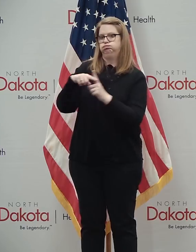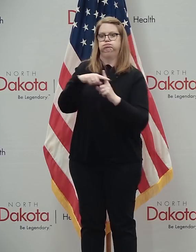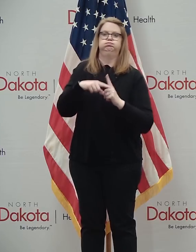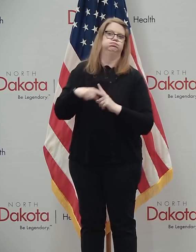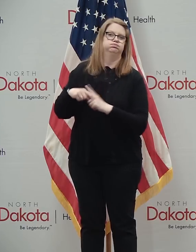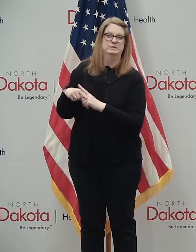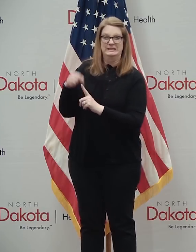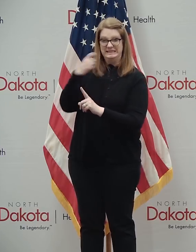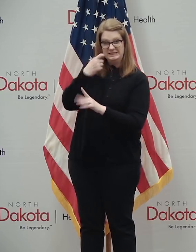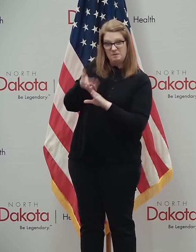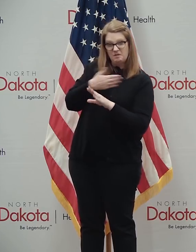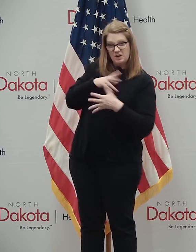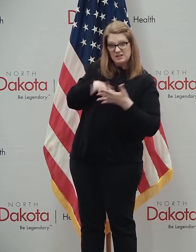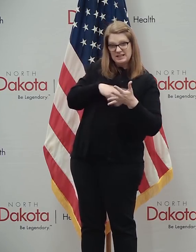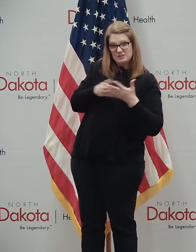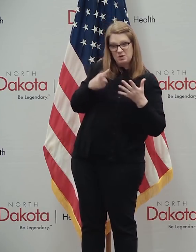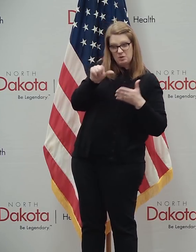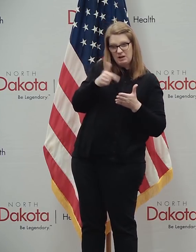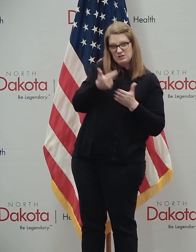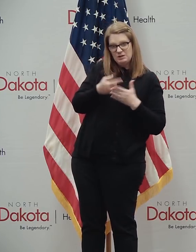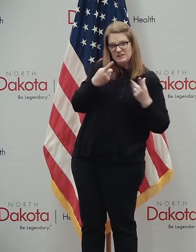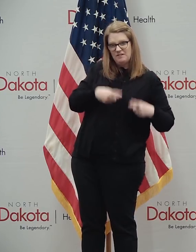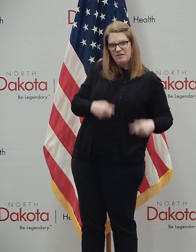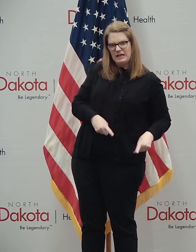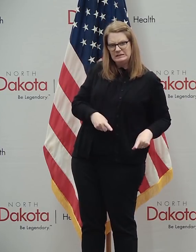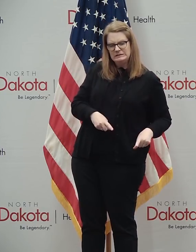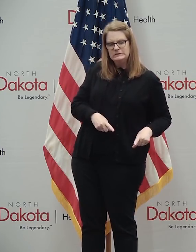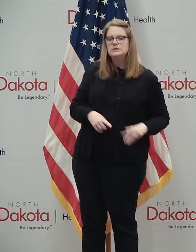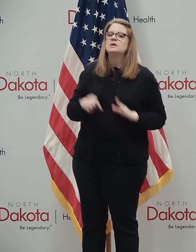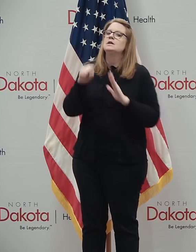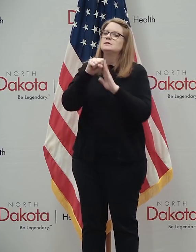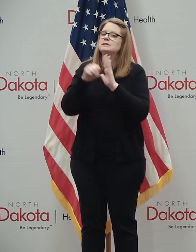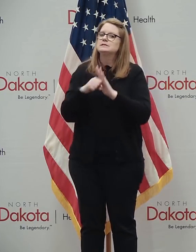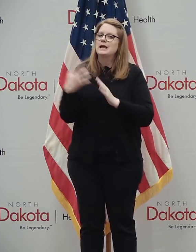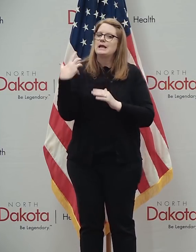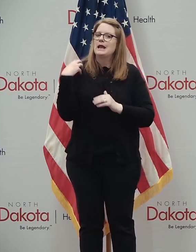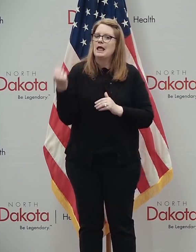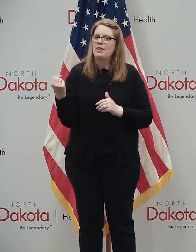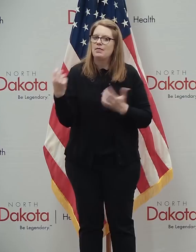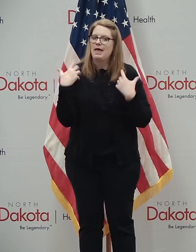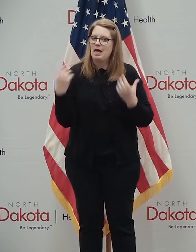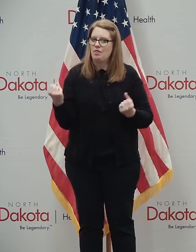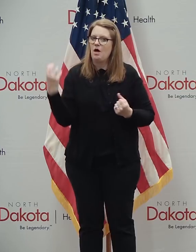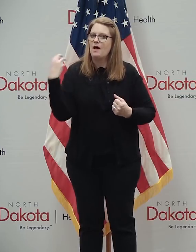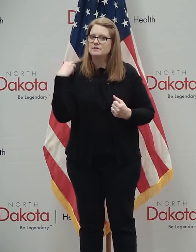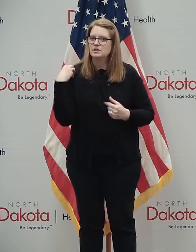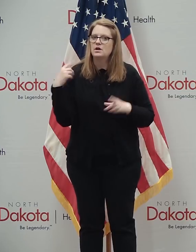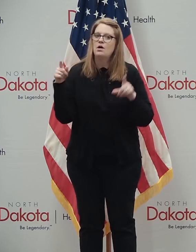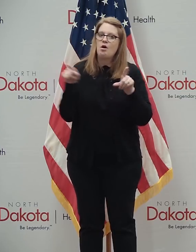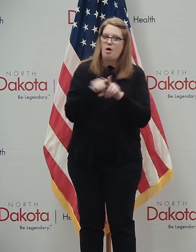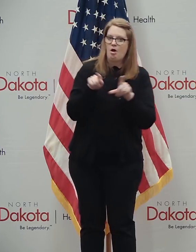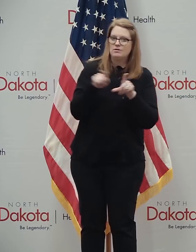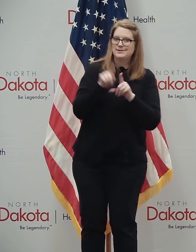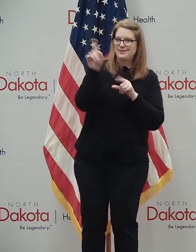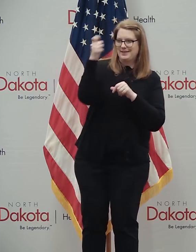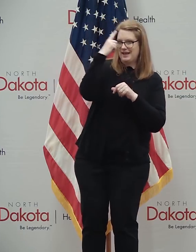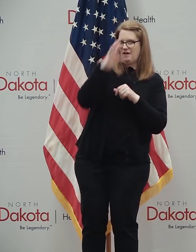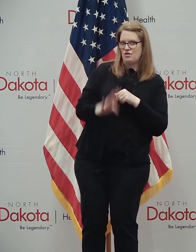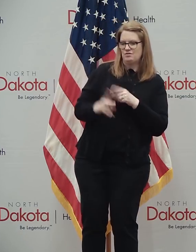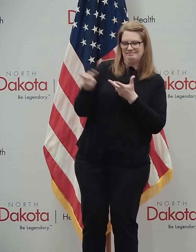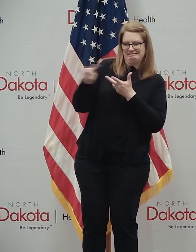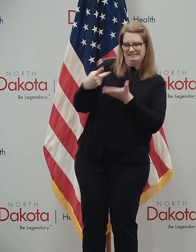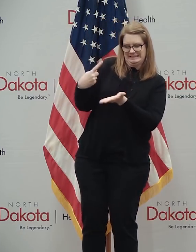prior to your scheduled graduation event, the state health officer, in consultation with the governor, may